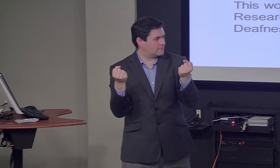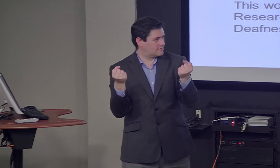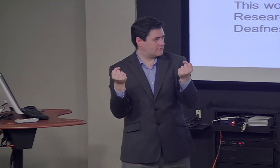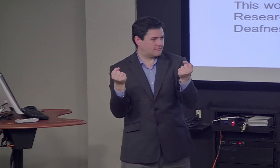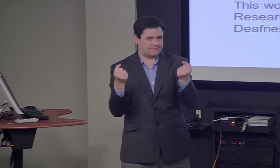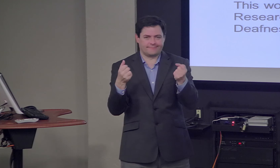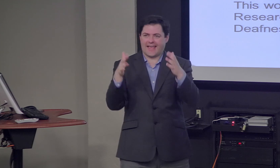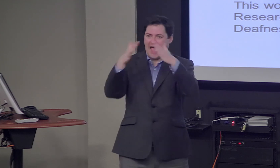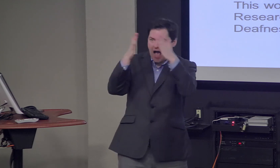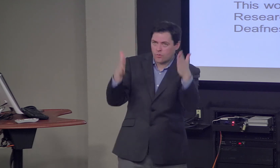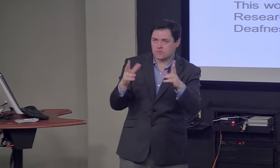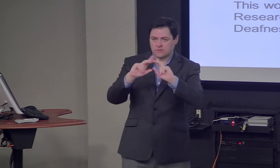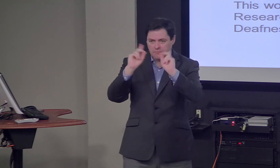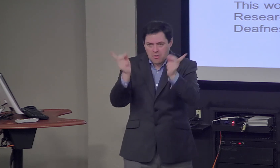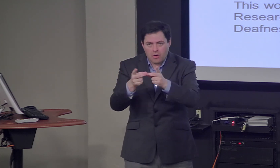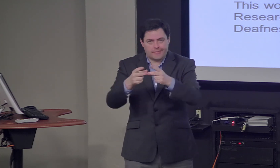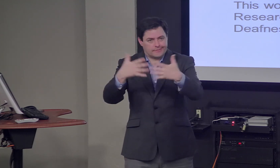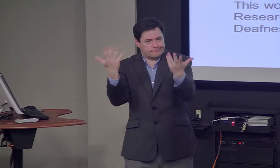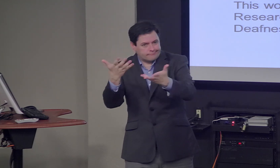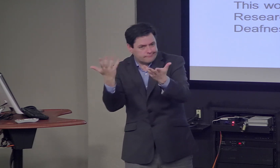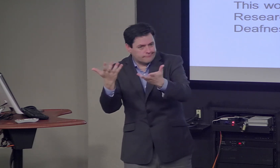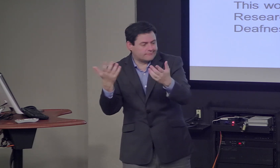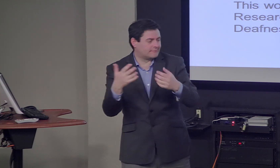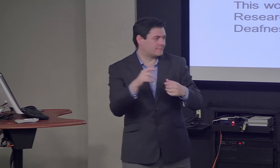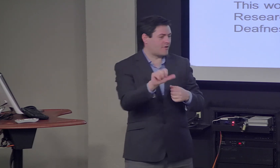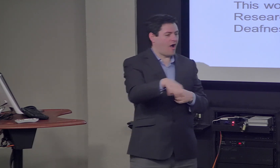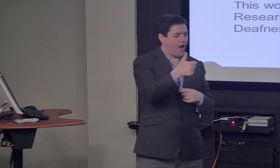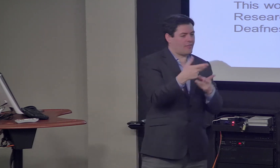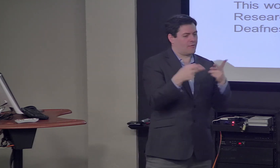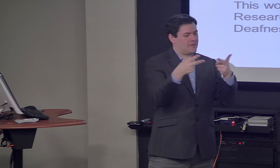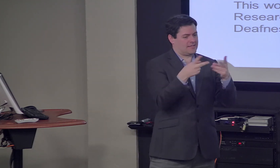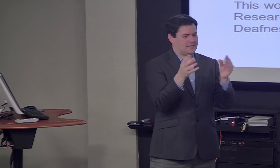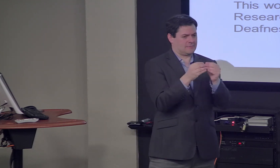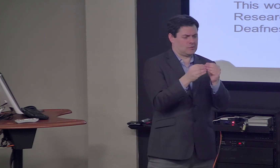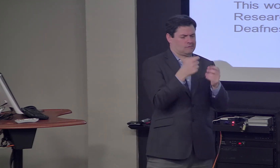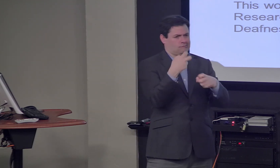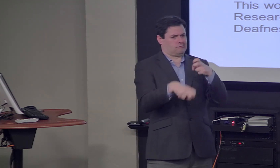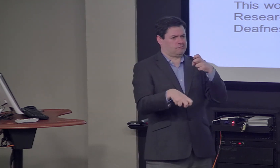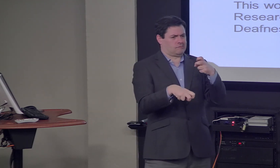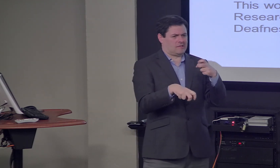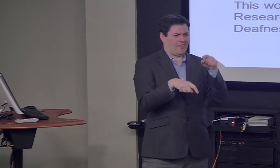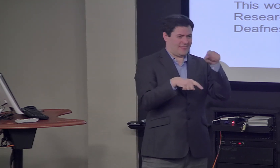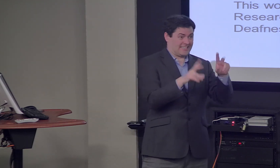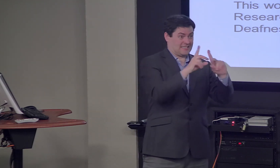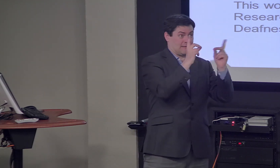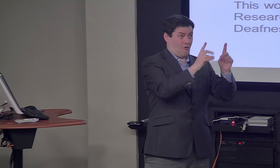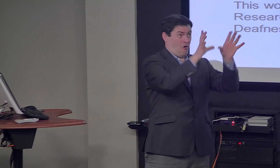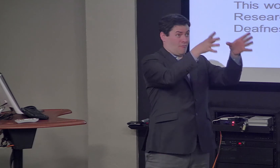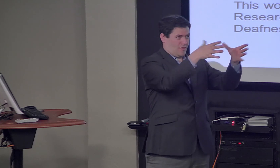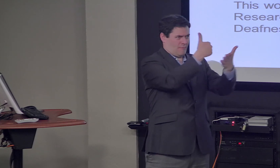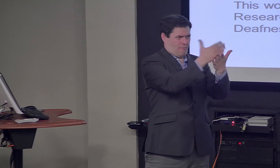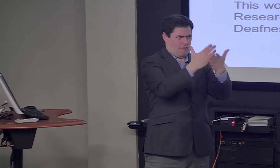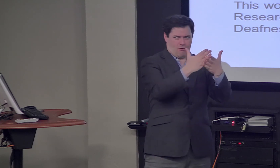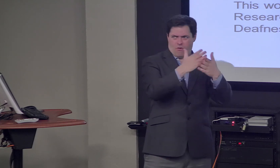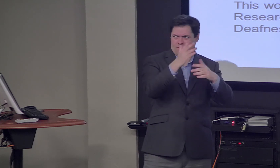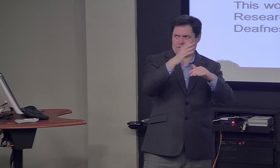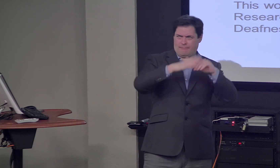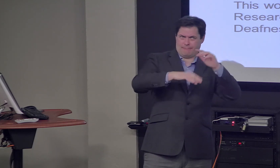that you enter and it is there, that sign language is always used, be it a particular house or department. Other places it might be a little bit difficult